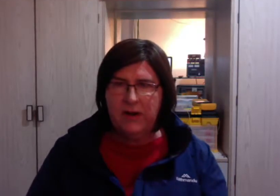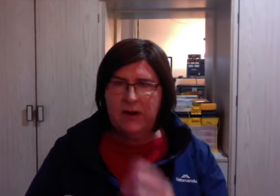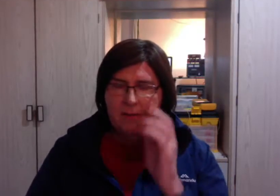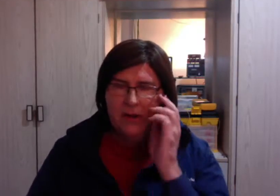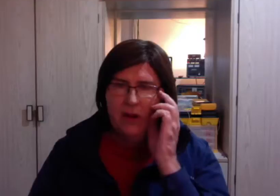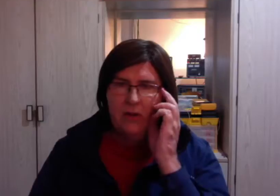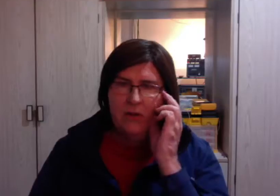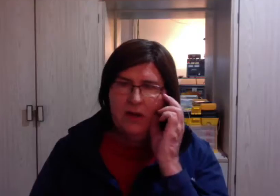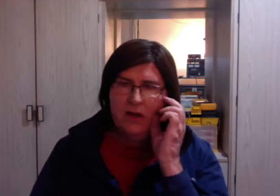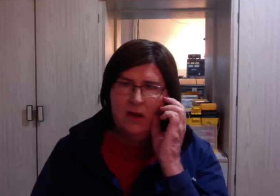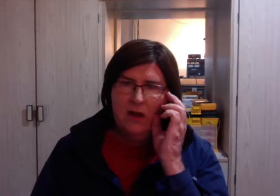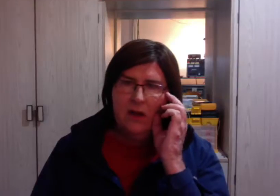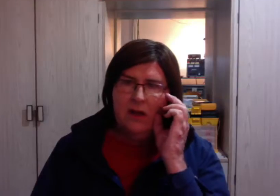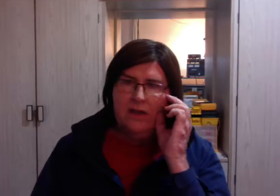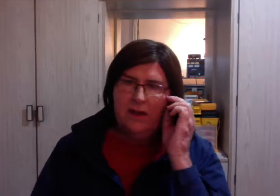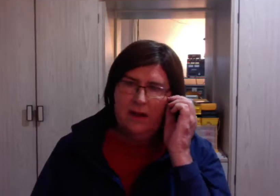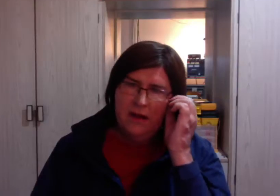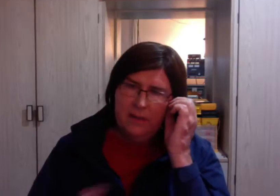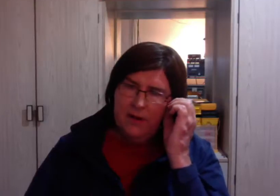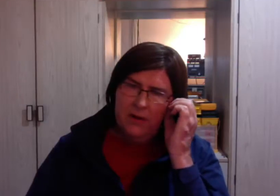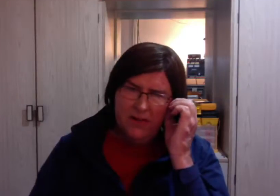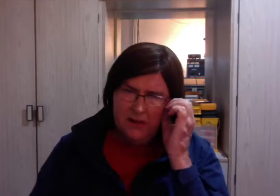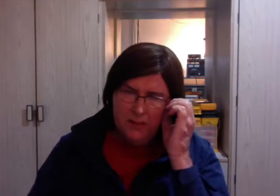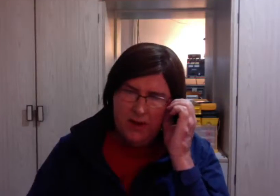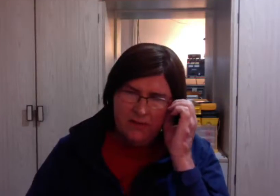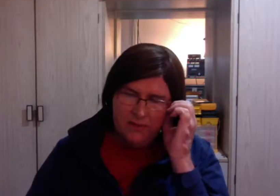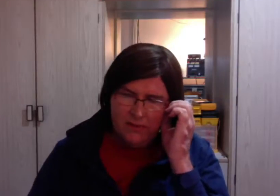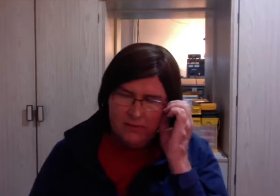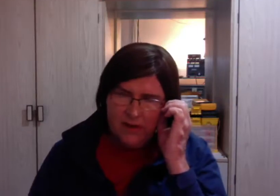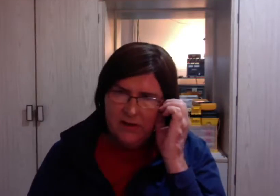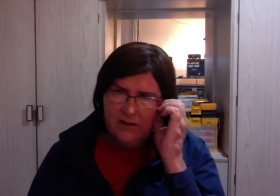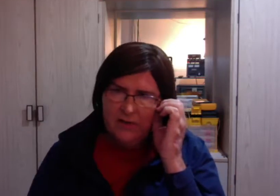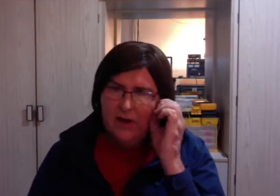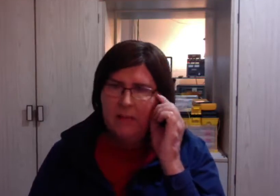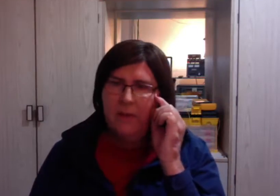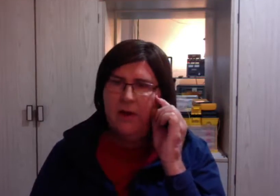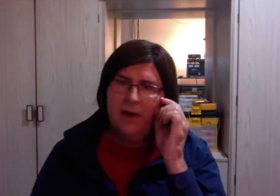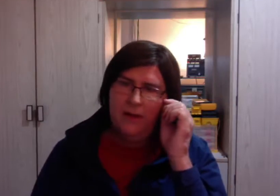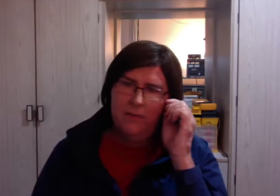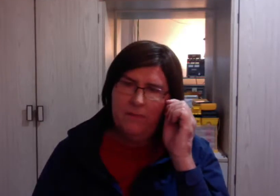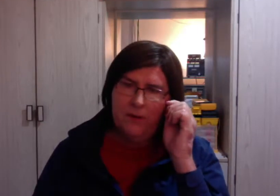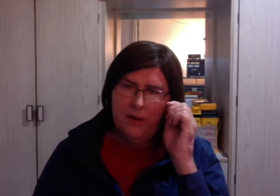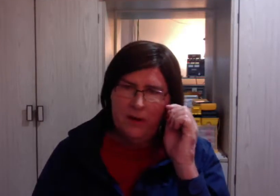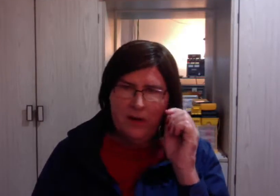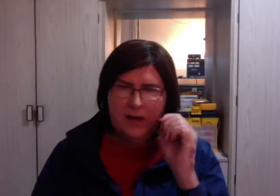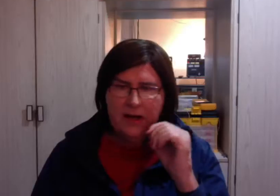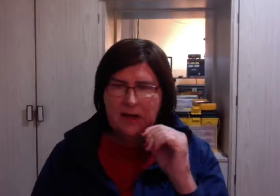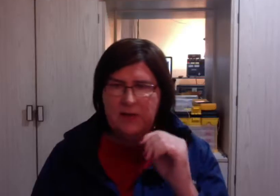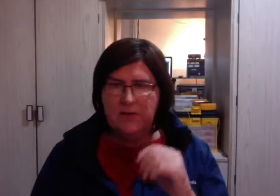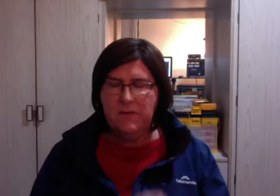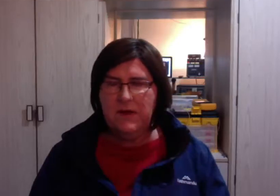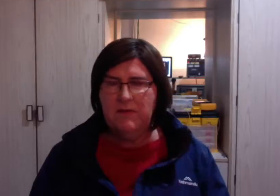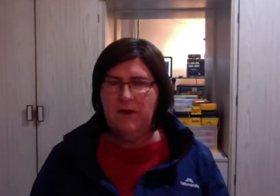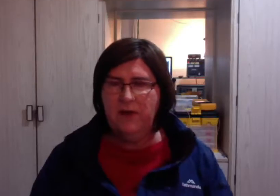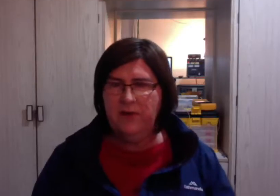let me know, then let me know. I think you might have because I recognize the name, but, you know, get in touch with me via the